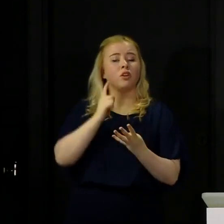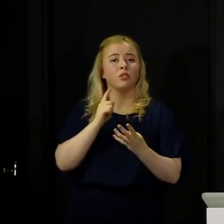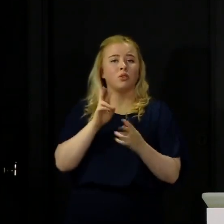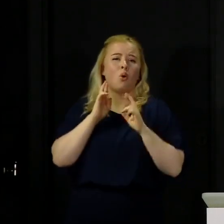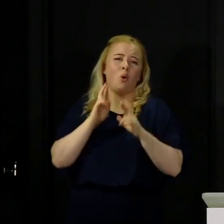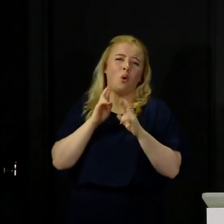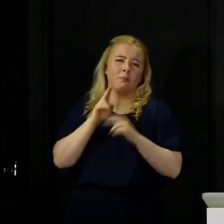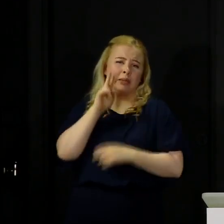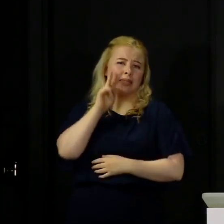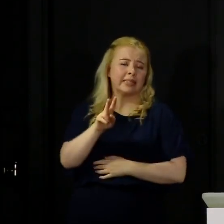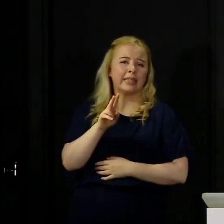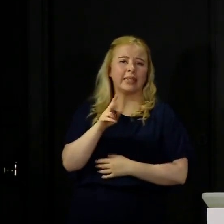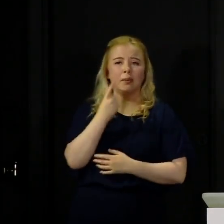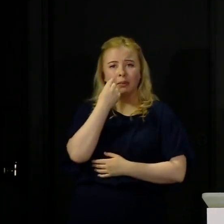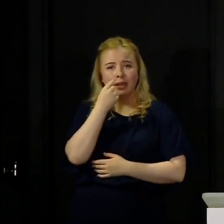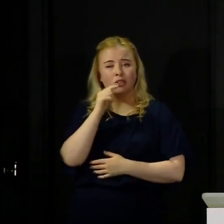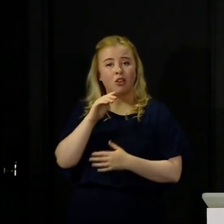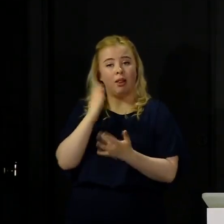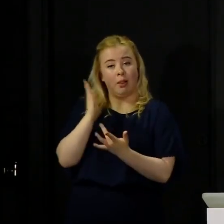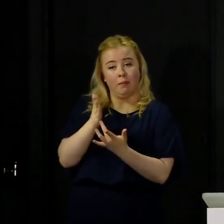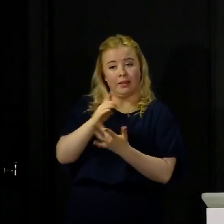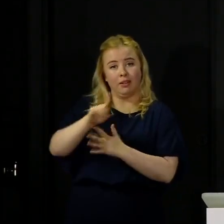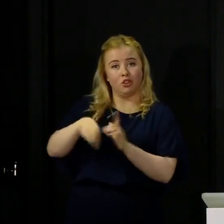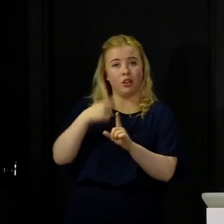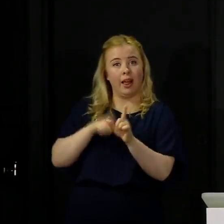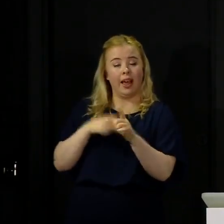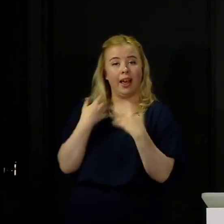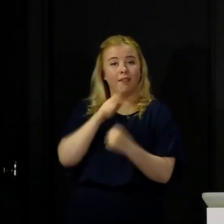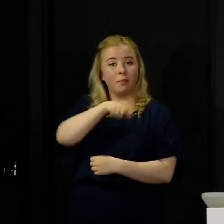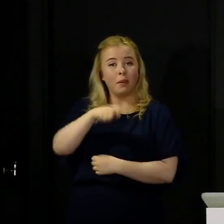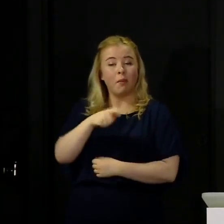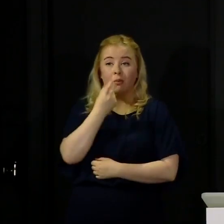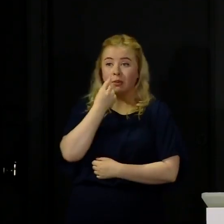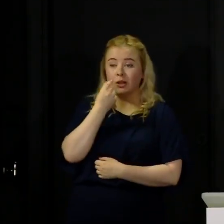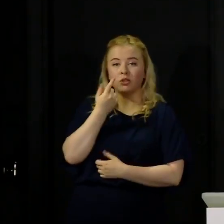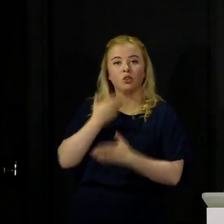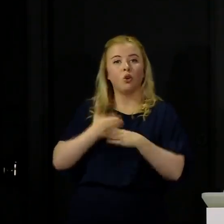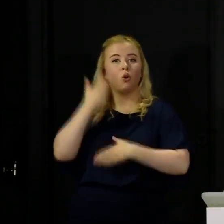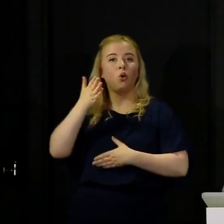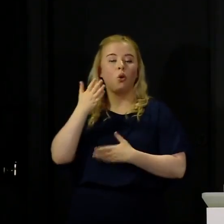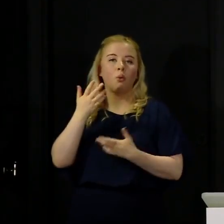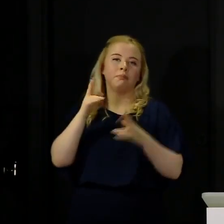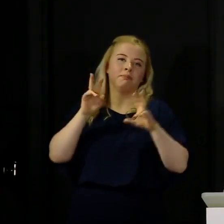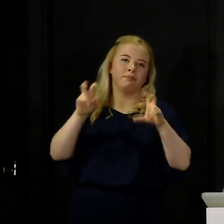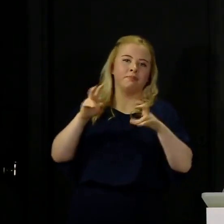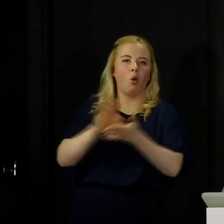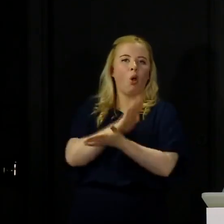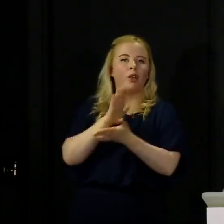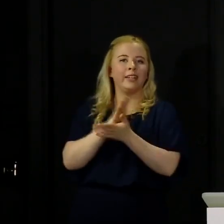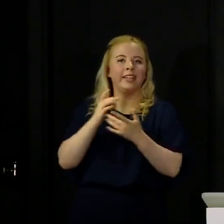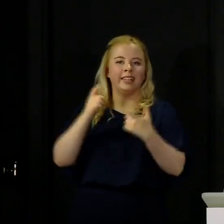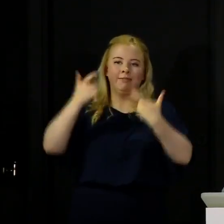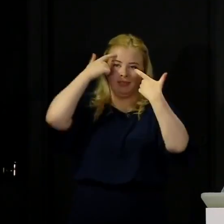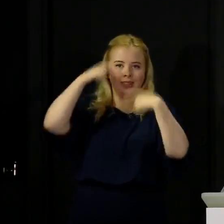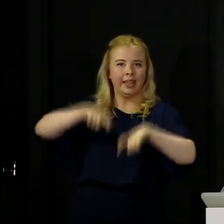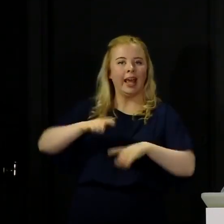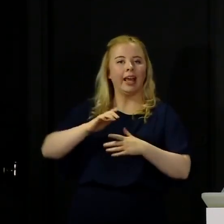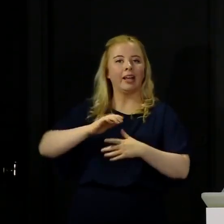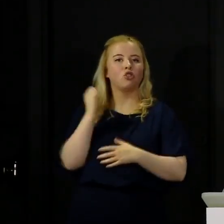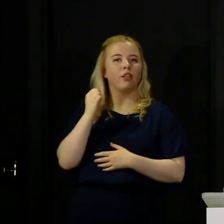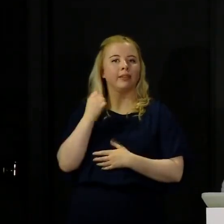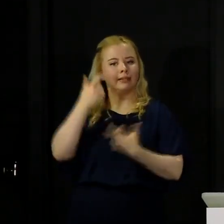could see the position that by the middle of July we have people able to go on, vacations within Scotland, staycations and